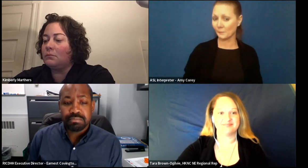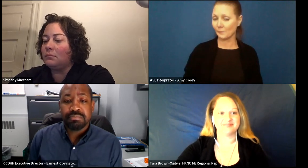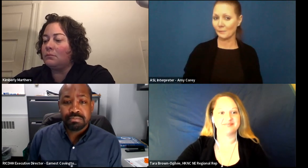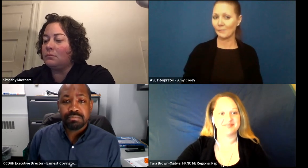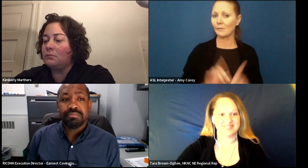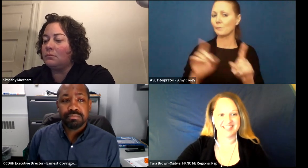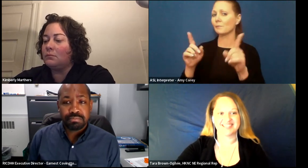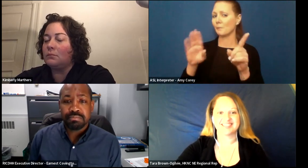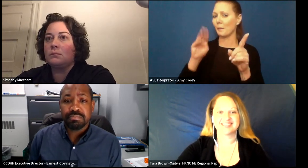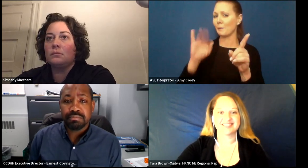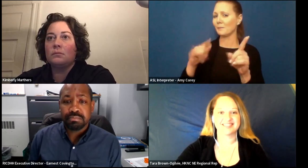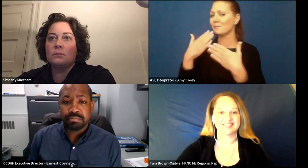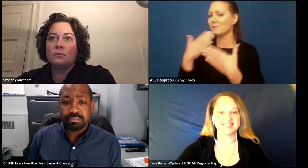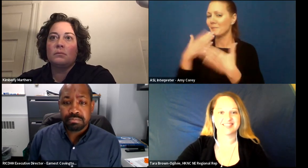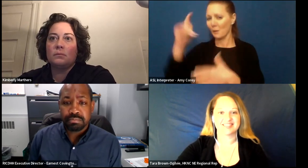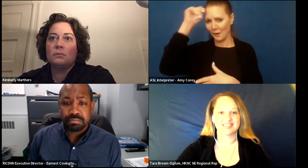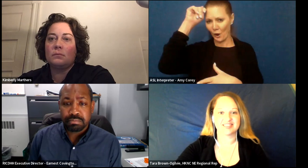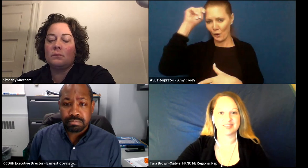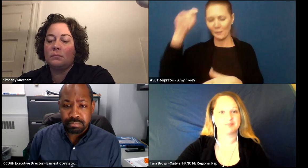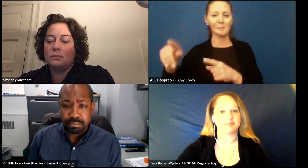Thank you, Tara. Thanks.